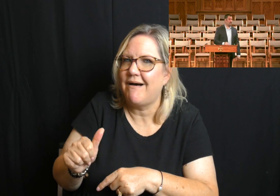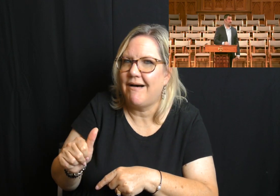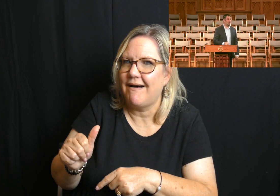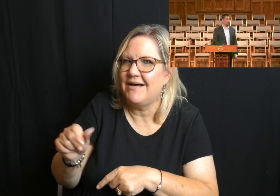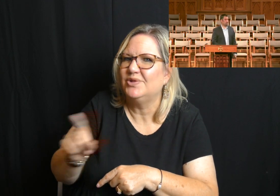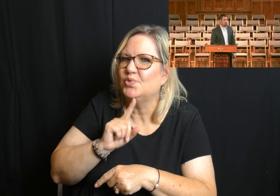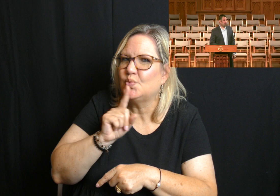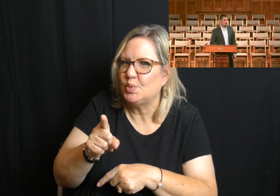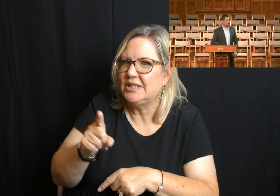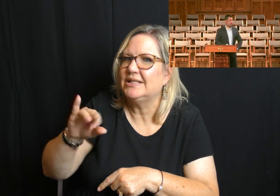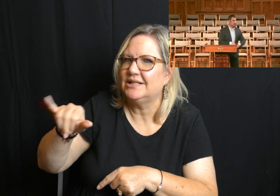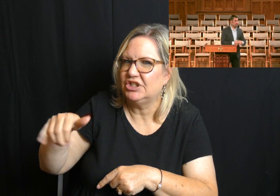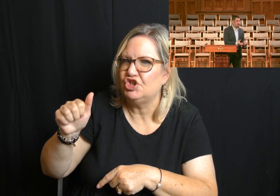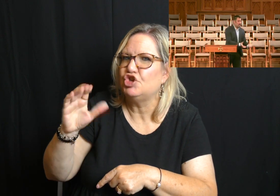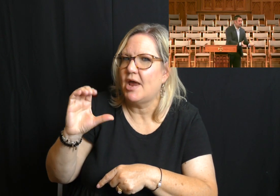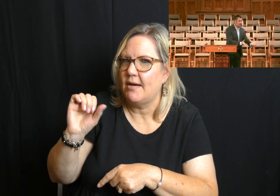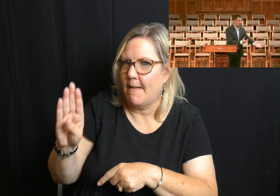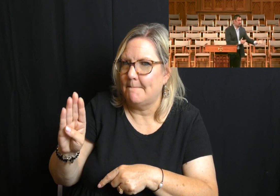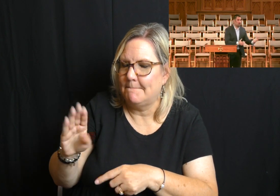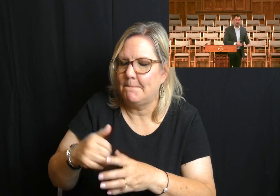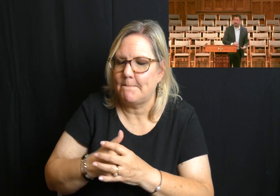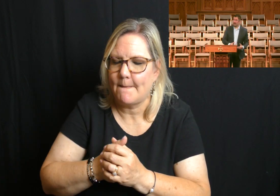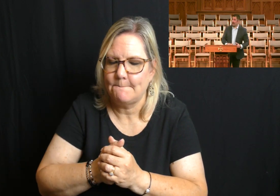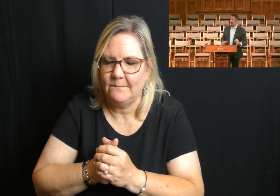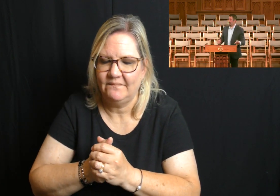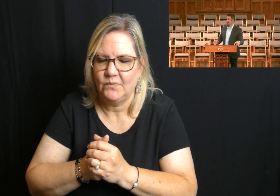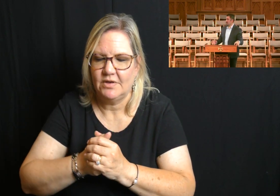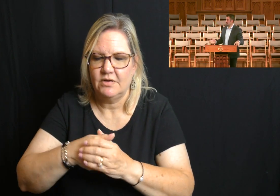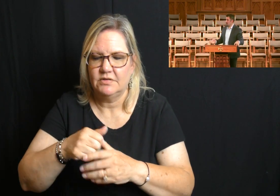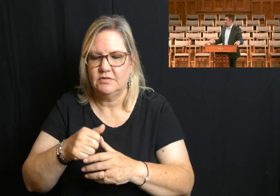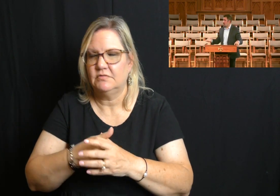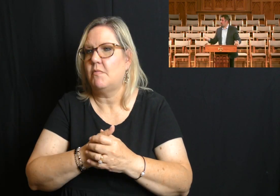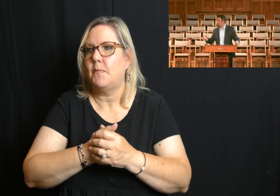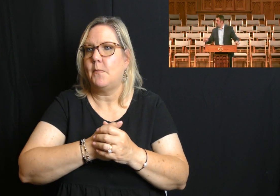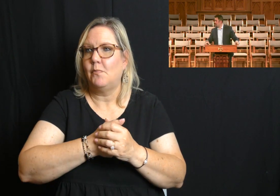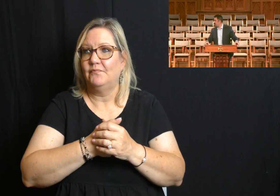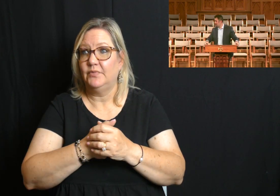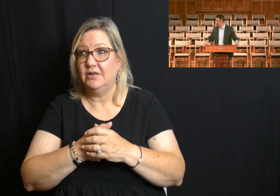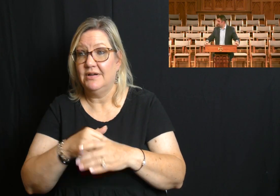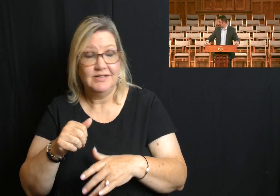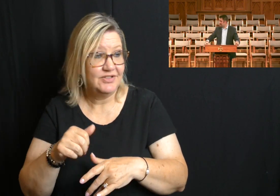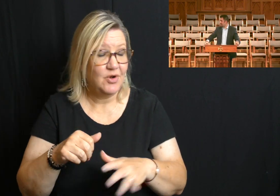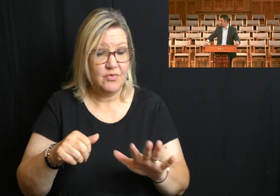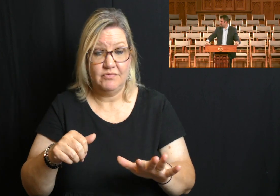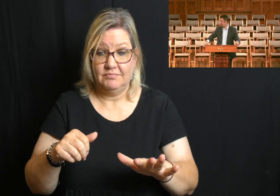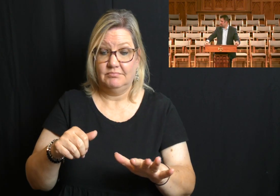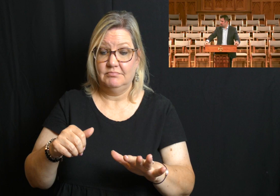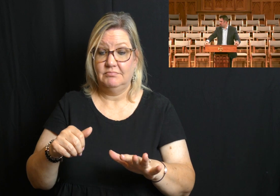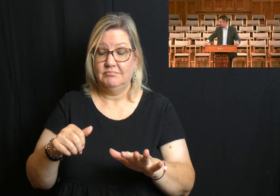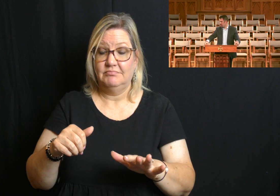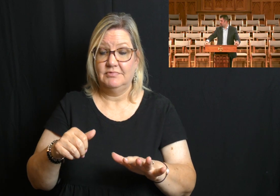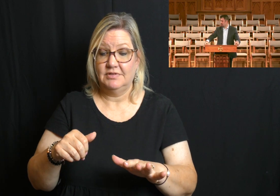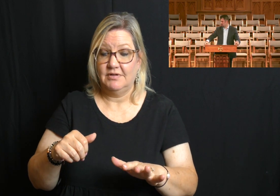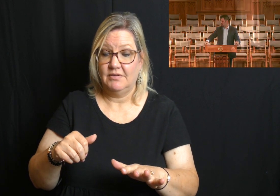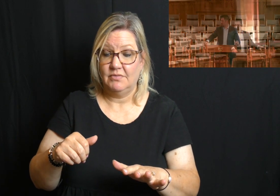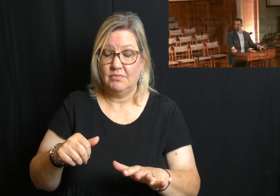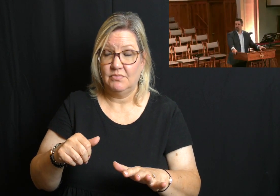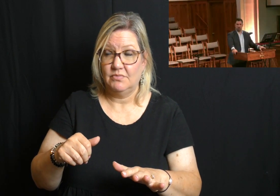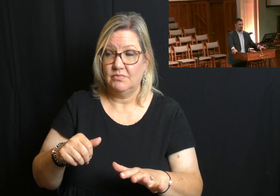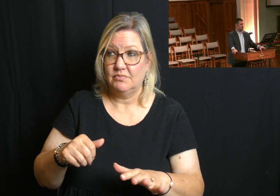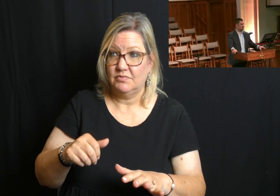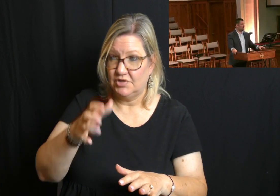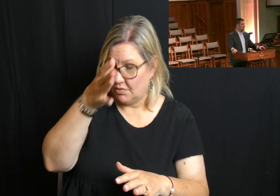and brings his dad the stew, and he's like, all right, I'm ready for my blessing, Dad. And it's like, hey, who are you? I don't know